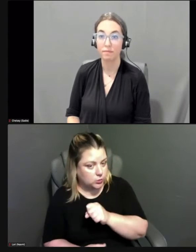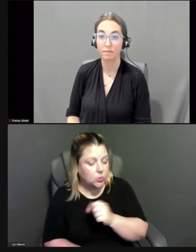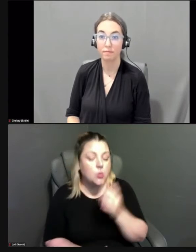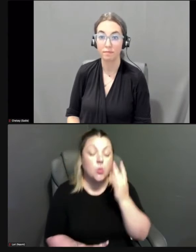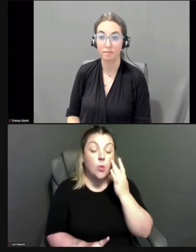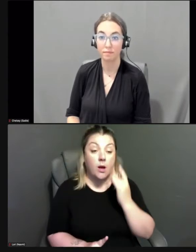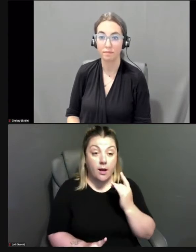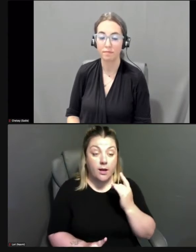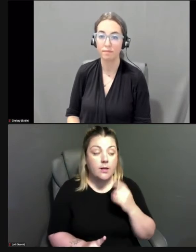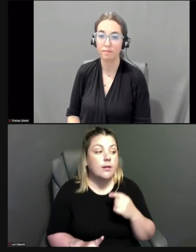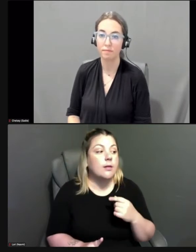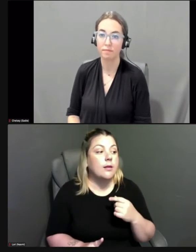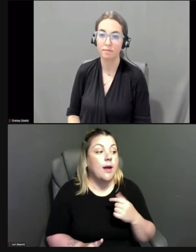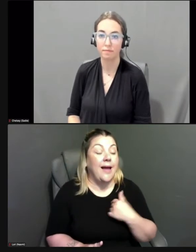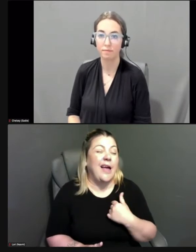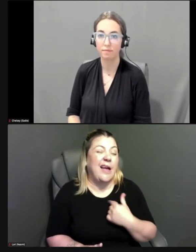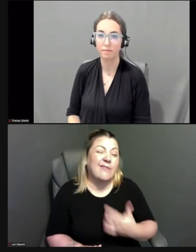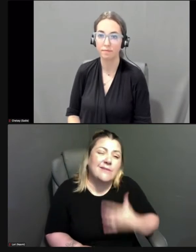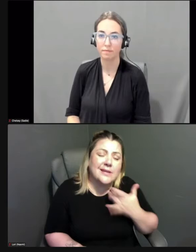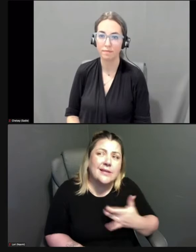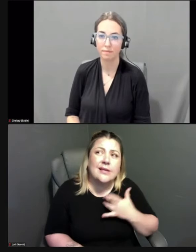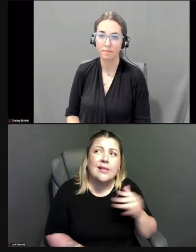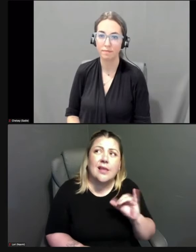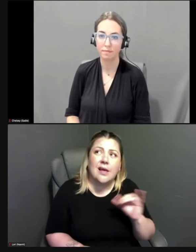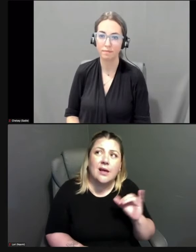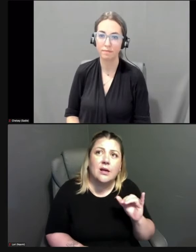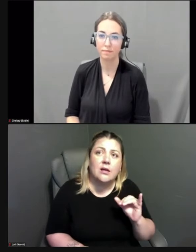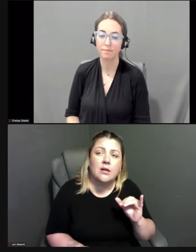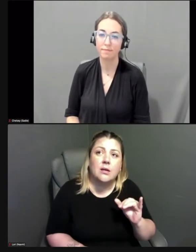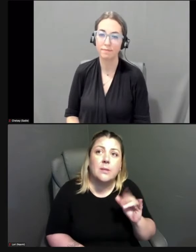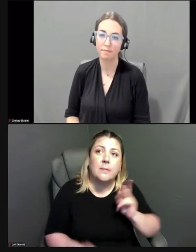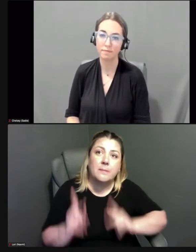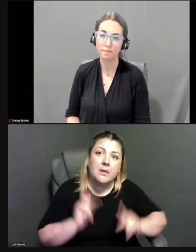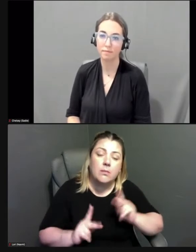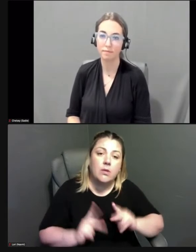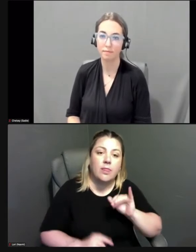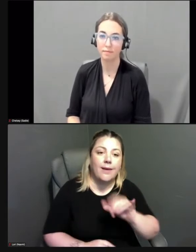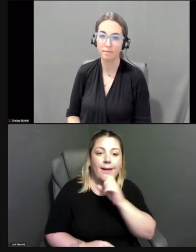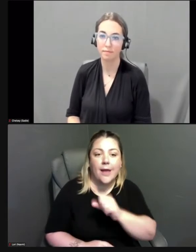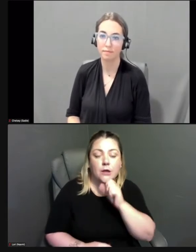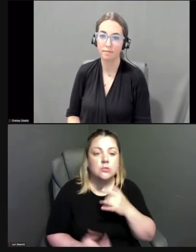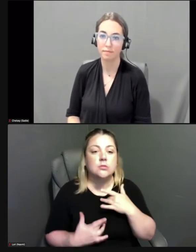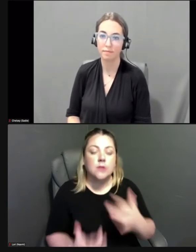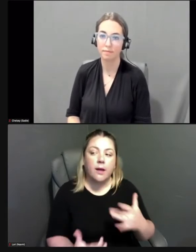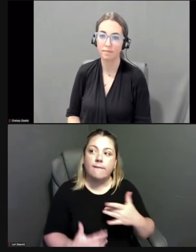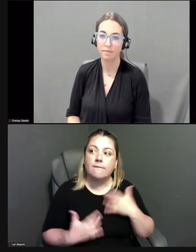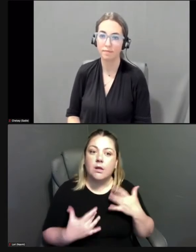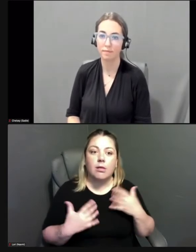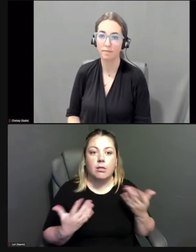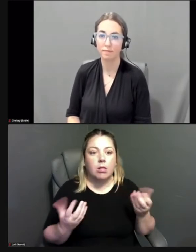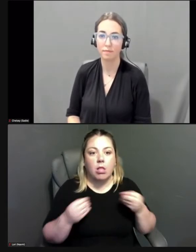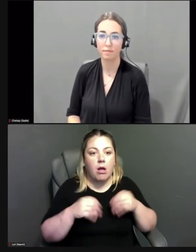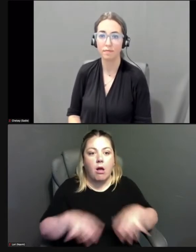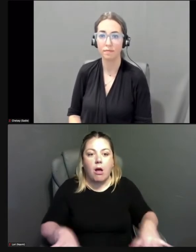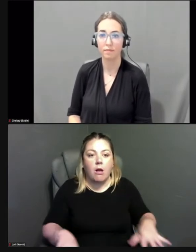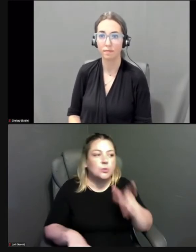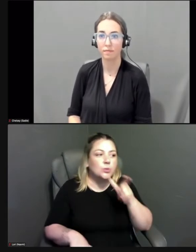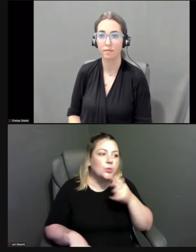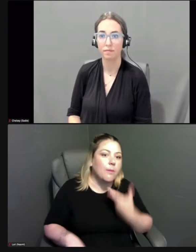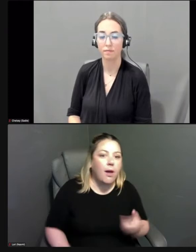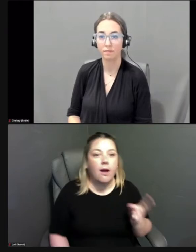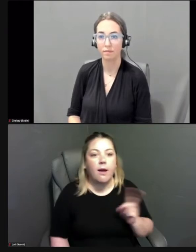felt like, I think a lot of people feel really lost during that time in their lives. And I know I definitely